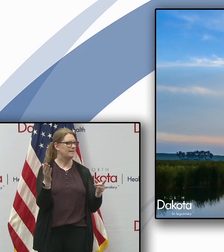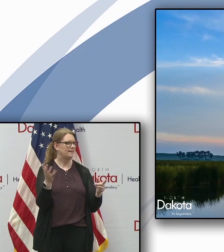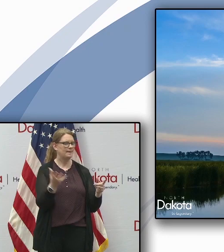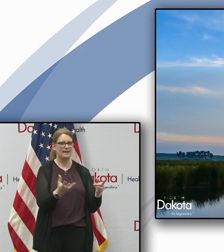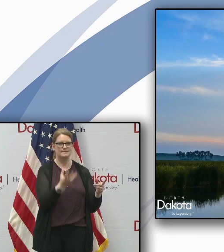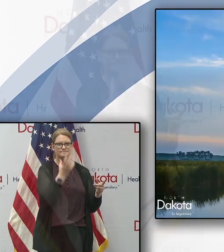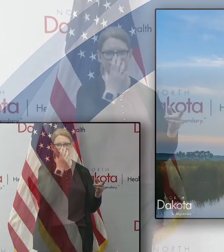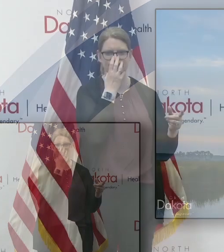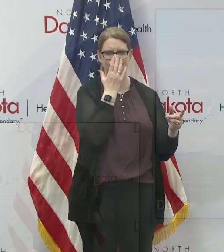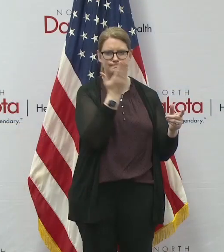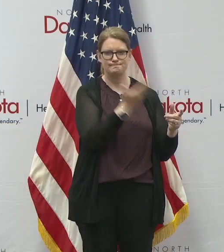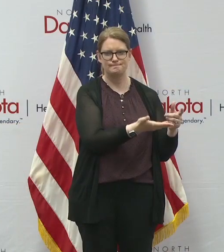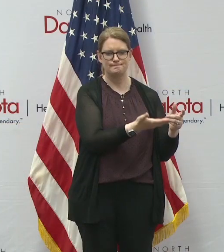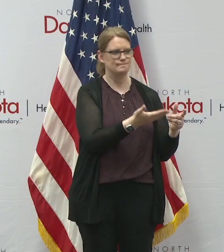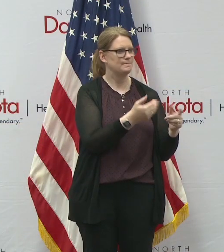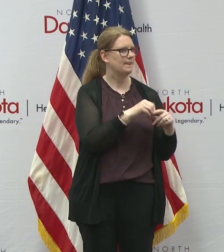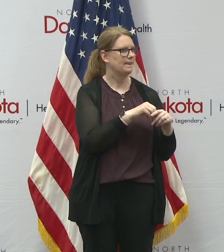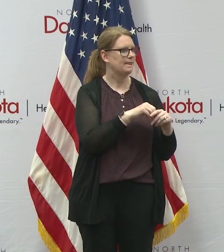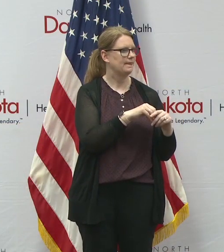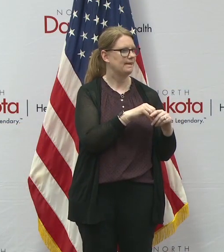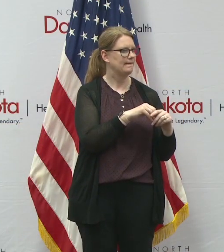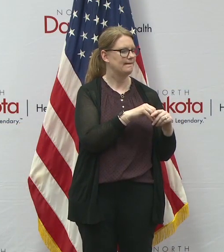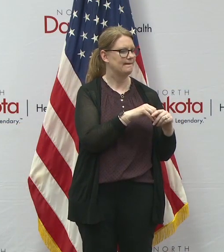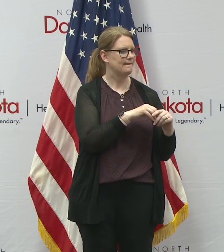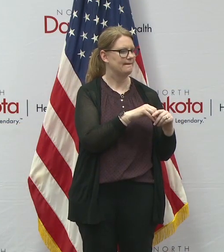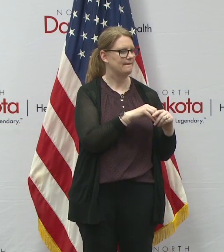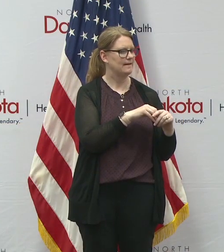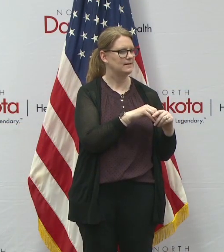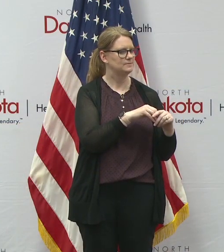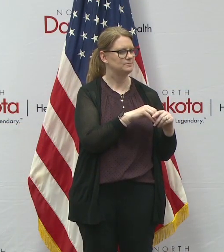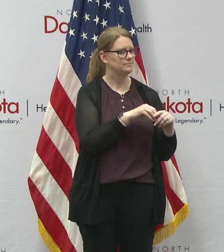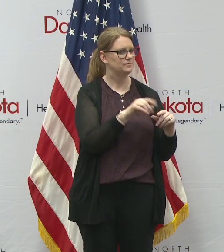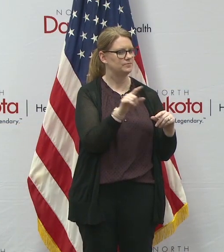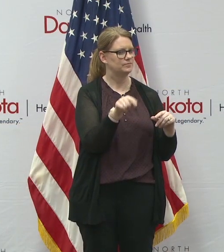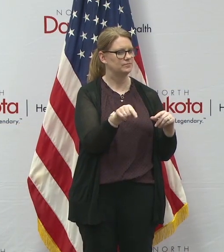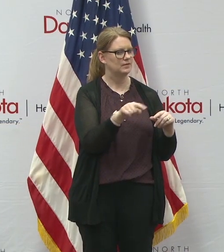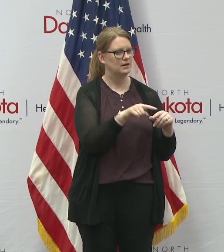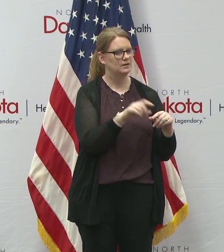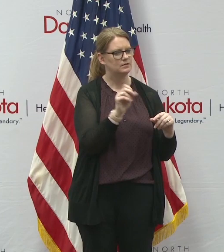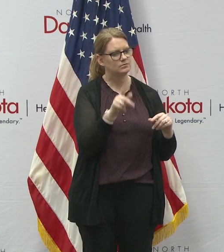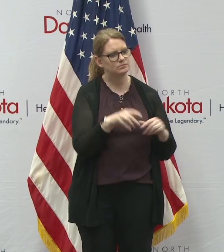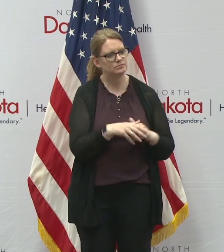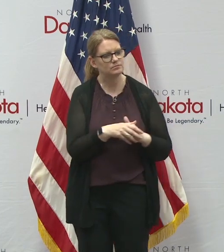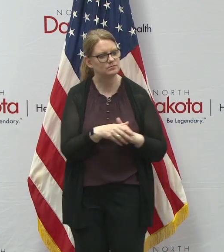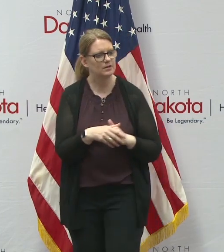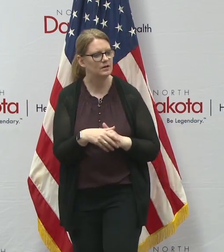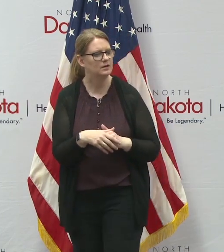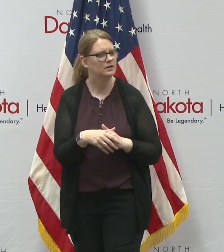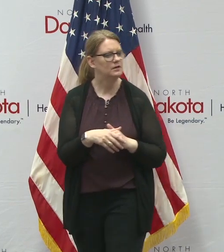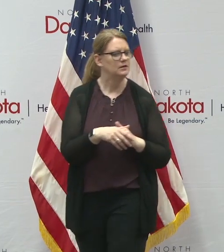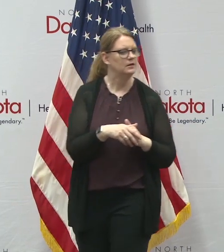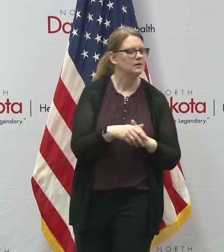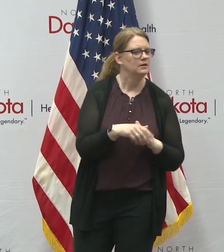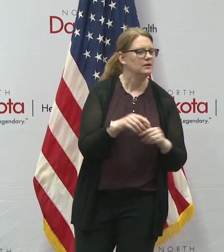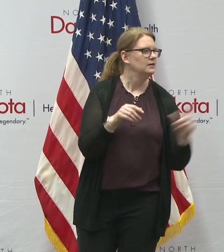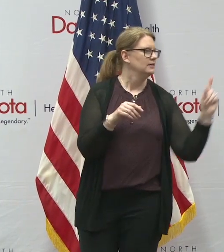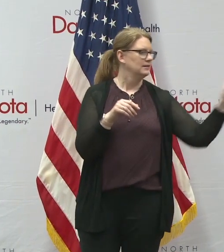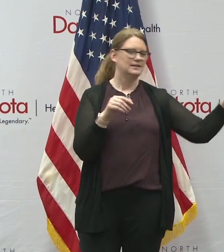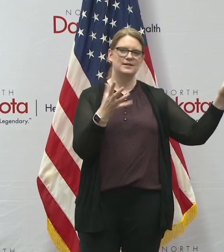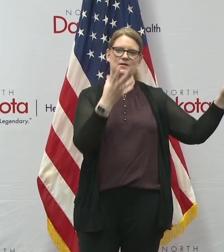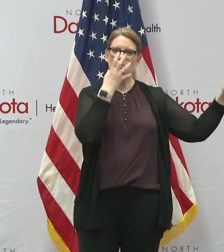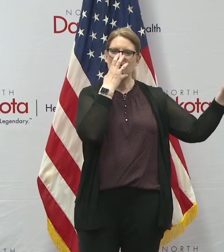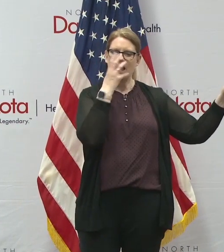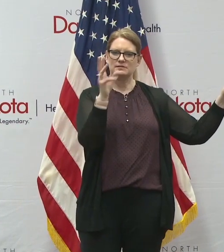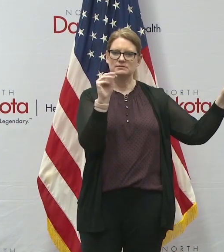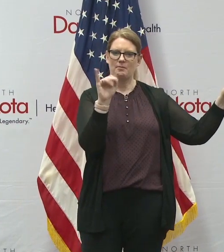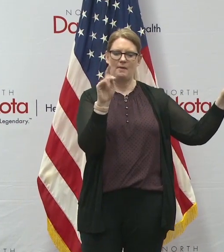masked Nowatzki here. That's that right there. Okay. Wow. Okay. So the masked Nowatzki, that's masked